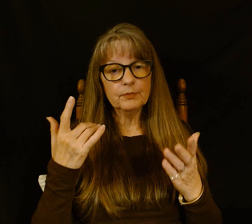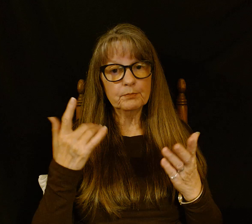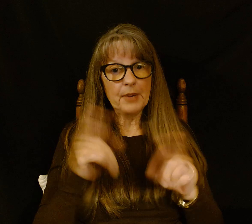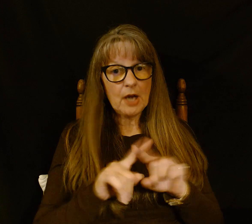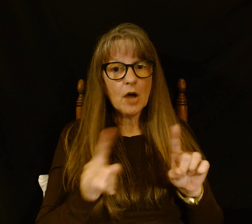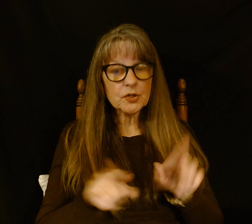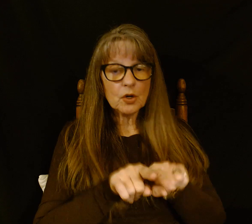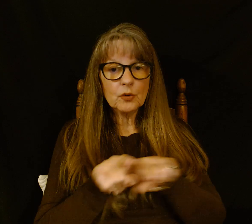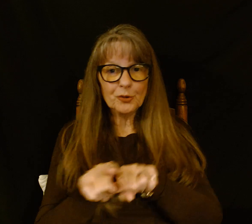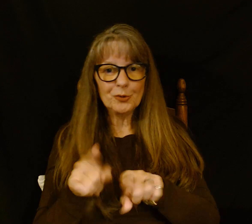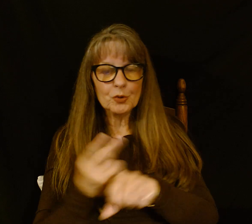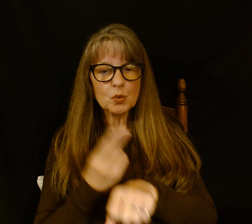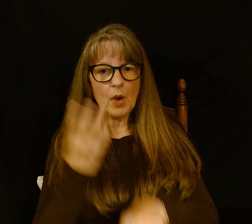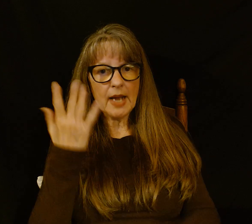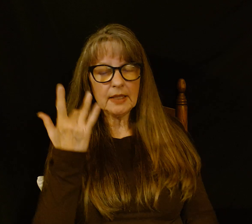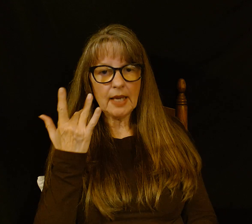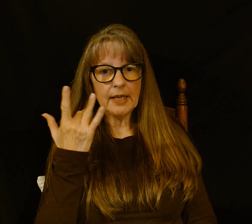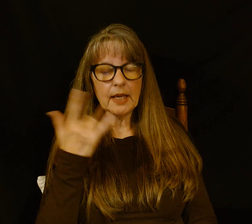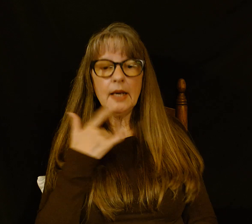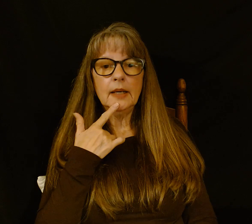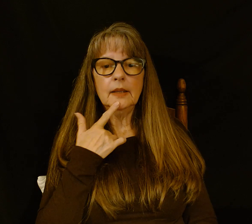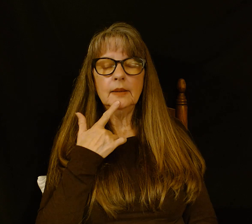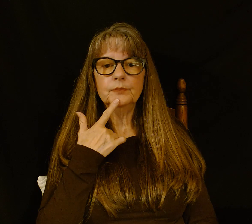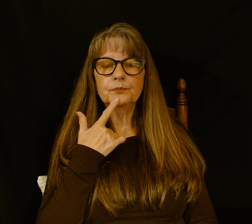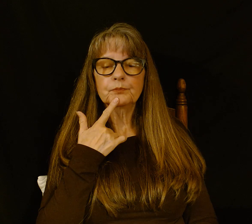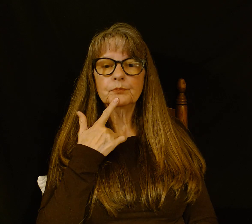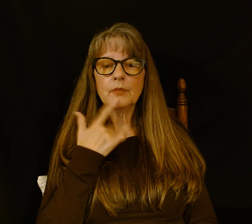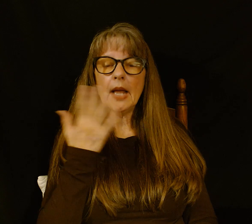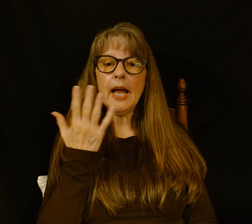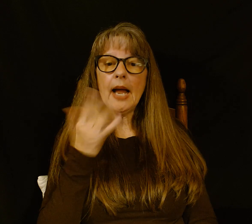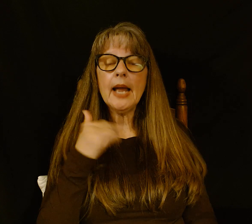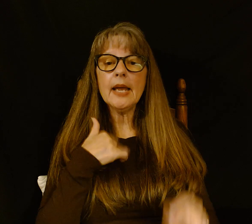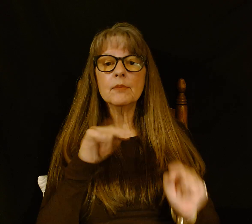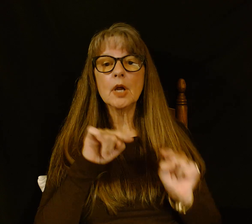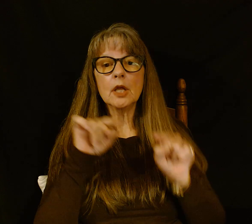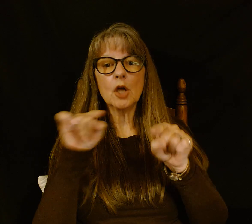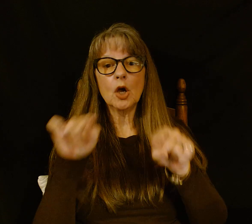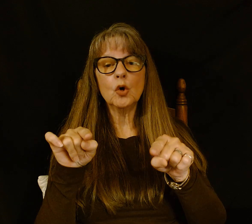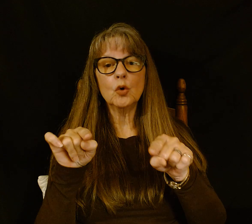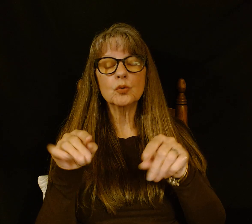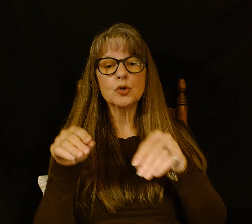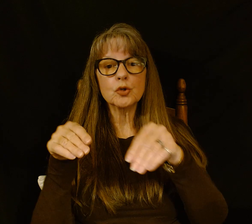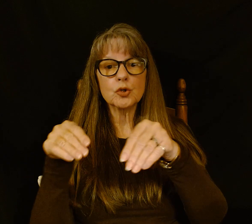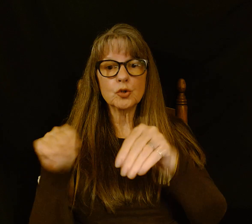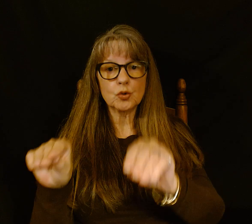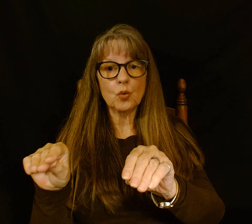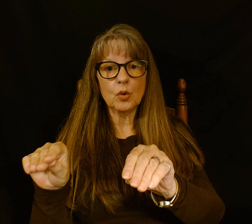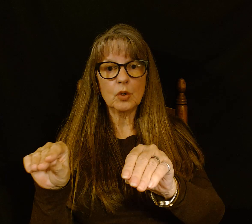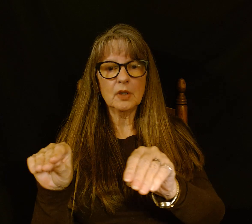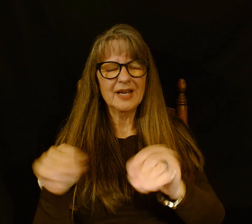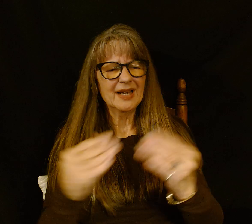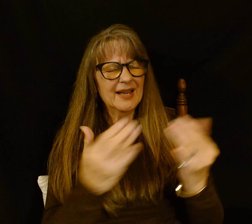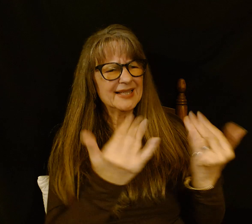But also you use why like I am going to go to the store